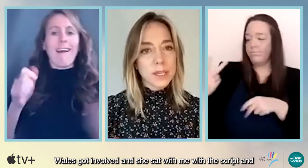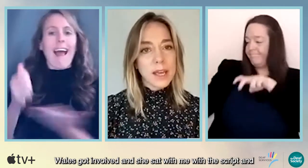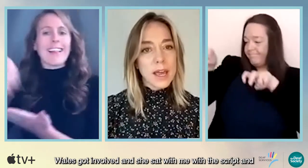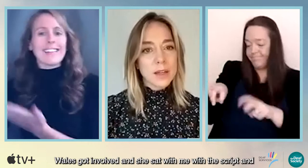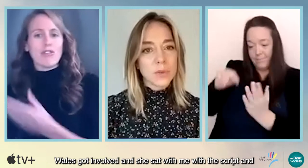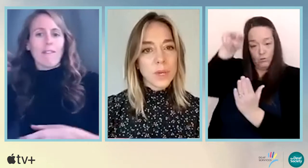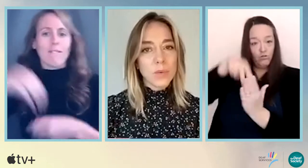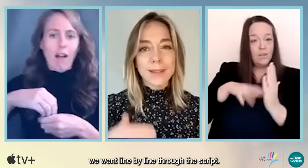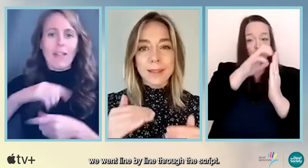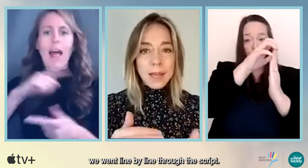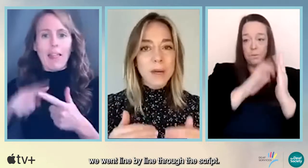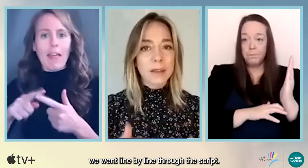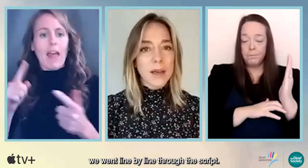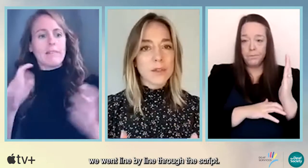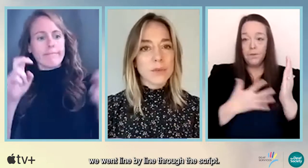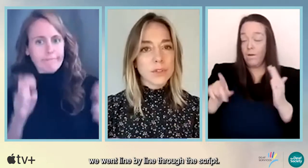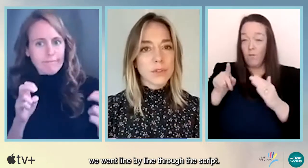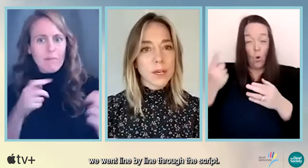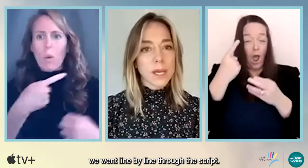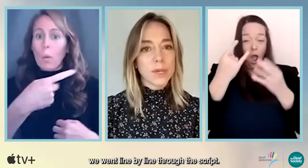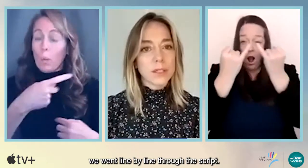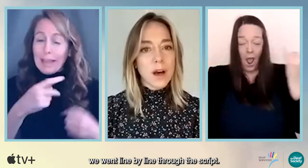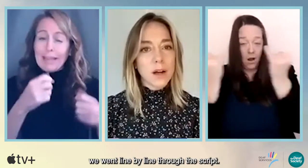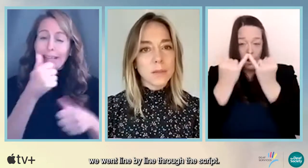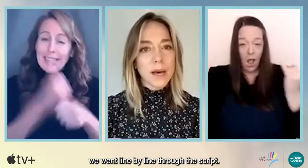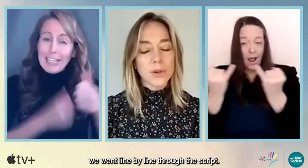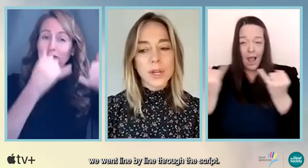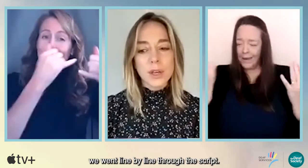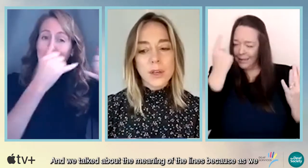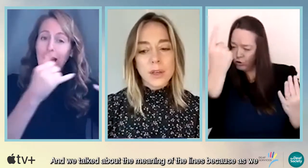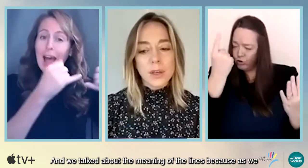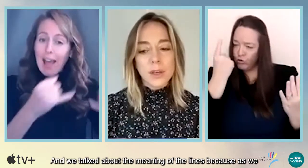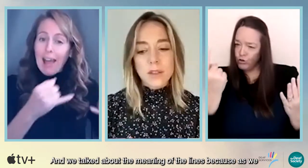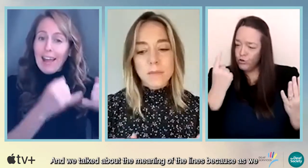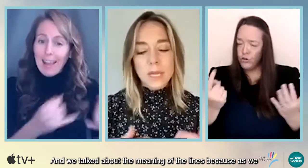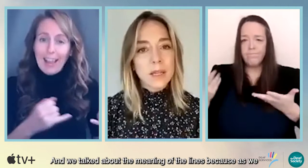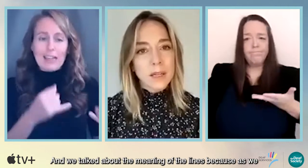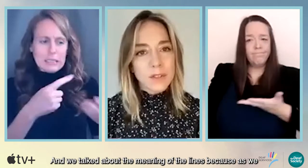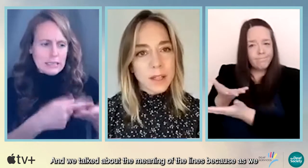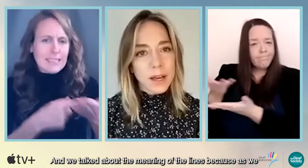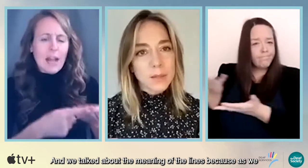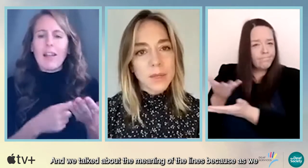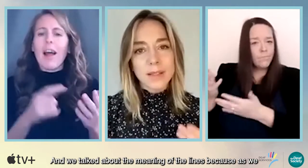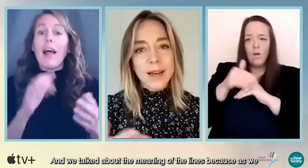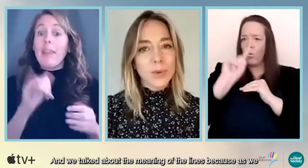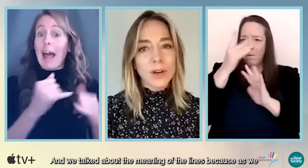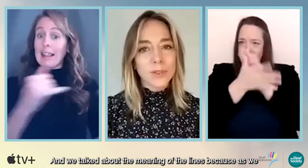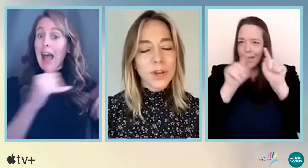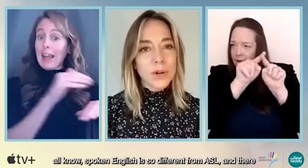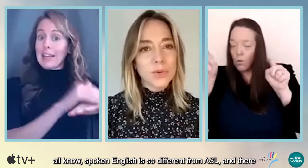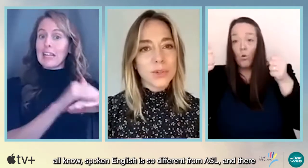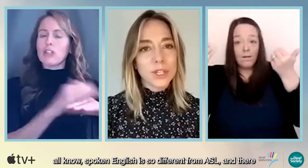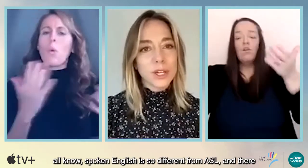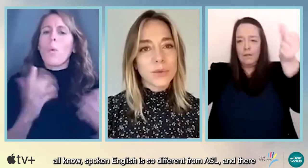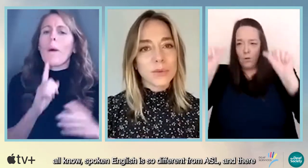script and we went line by line through the script. And we talked about the meaning of the lines, because as we all